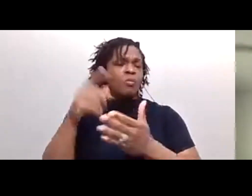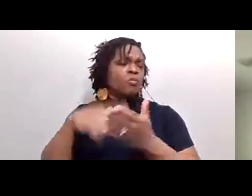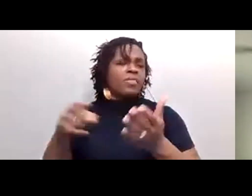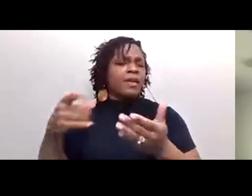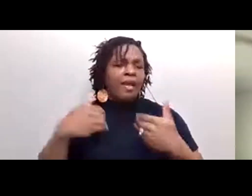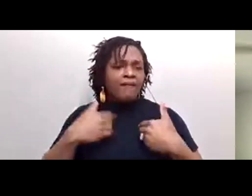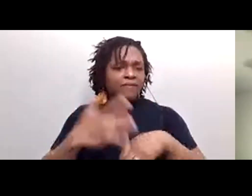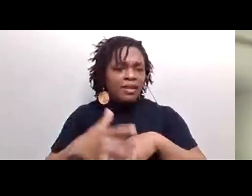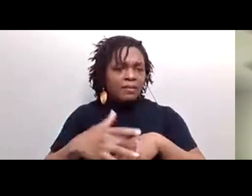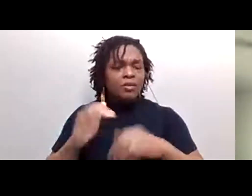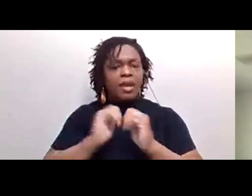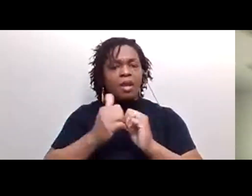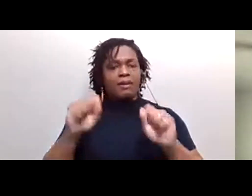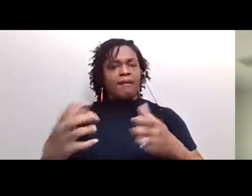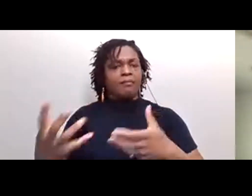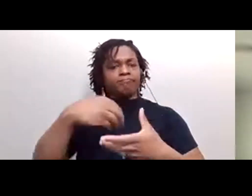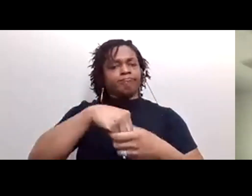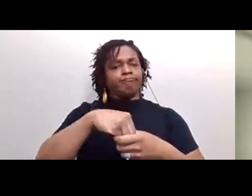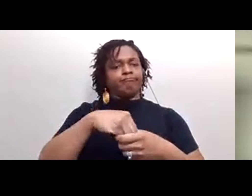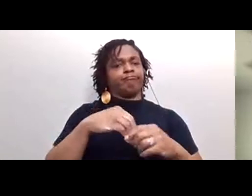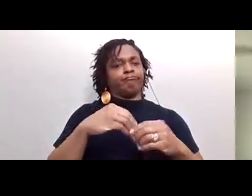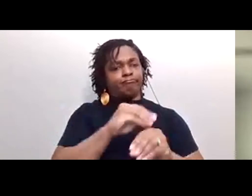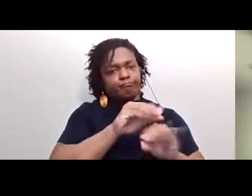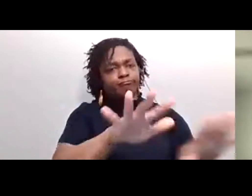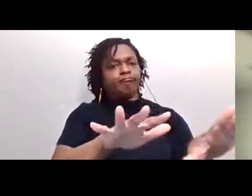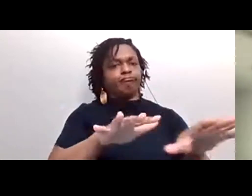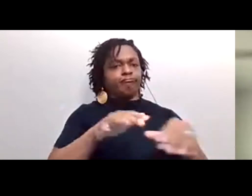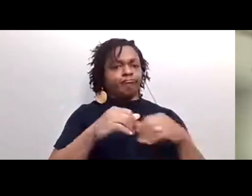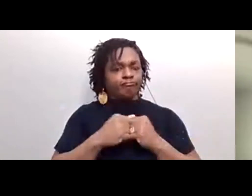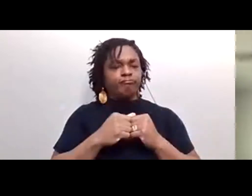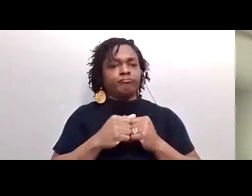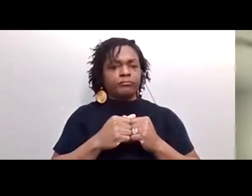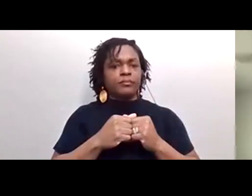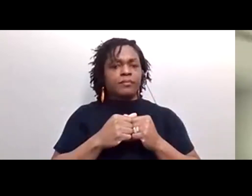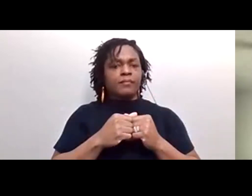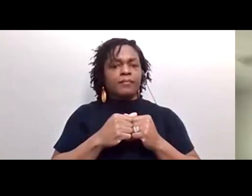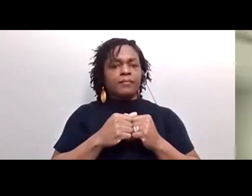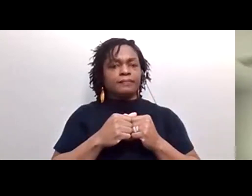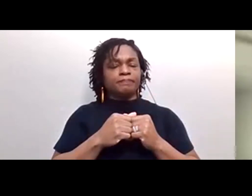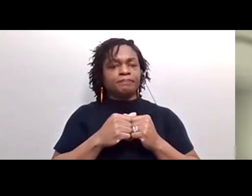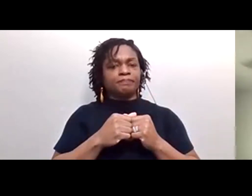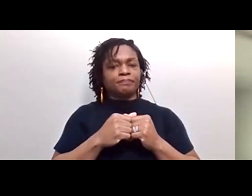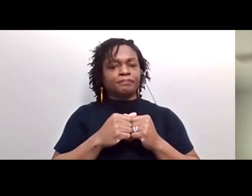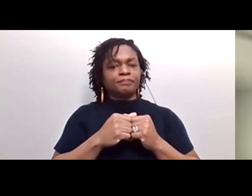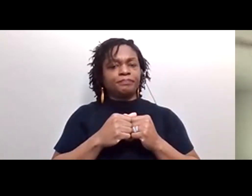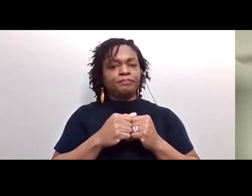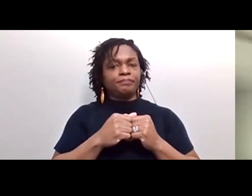can incorporate that and how we can further get it disseminated.